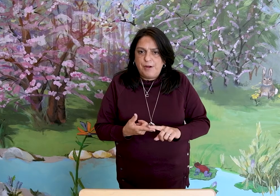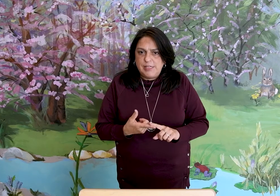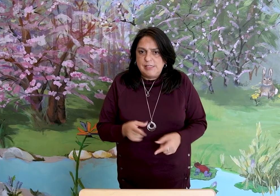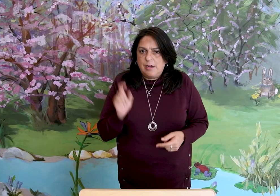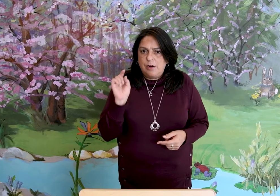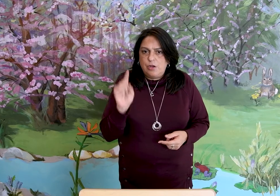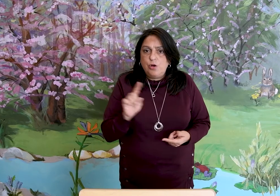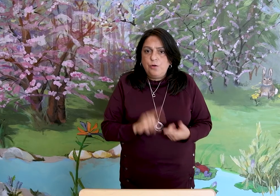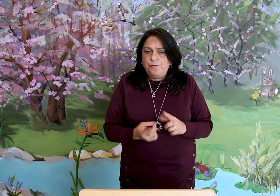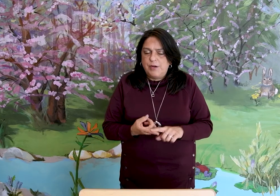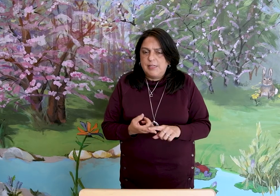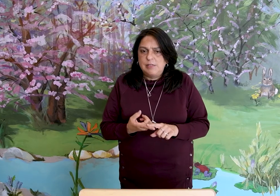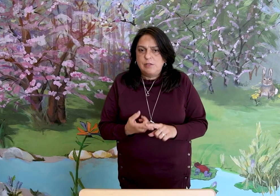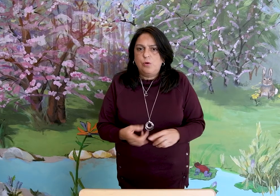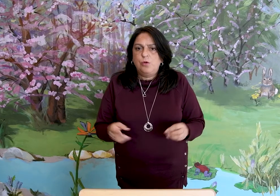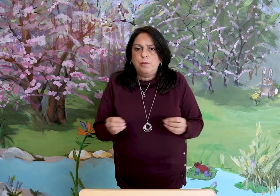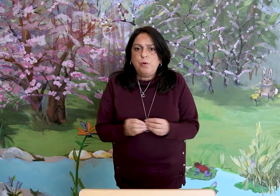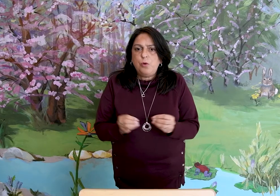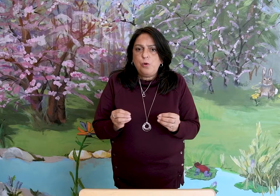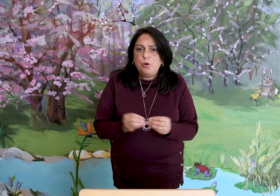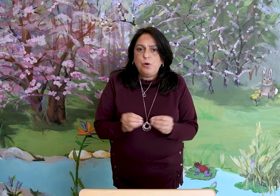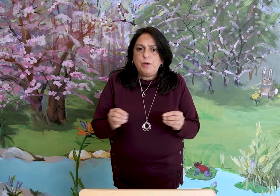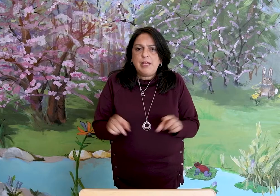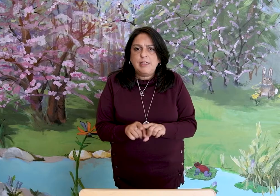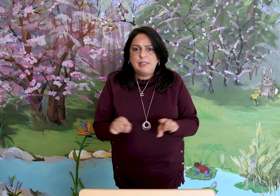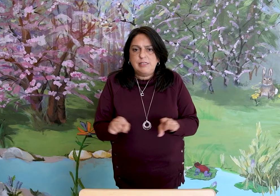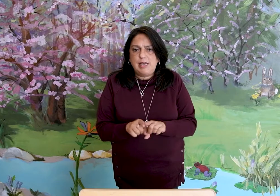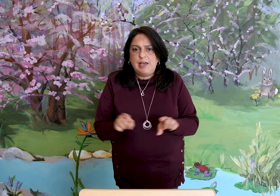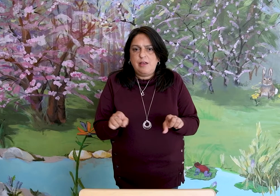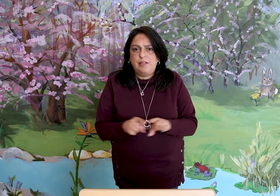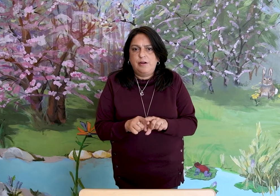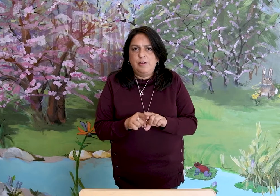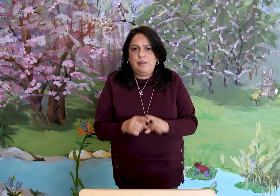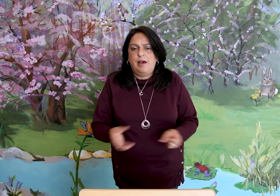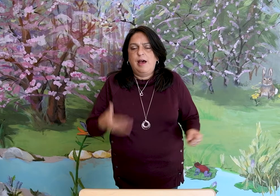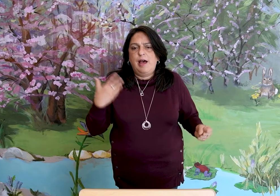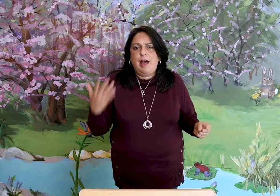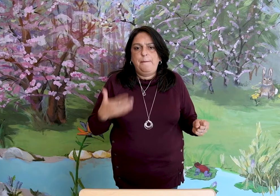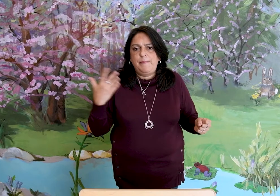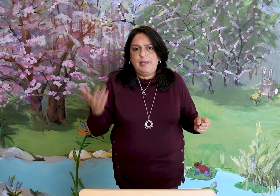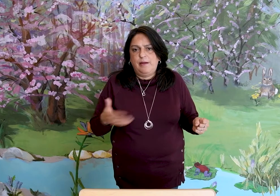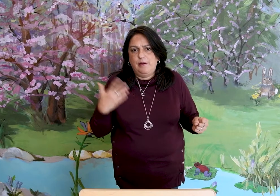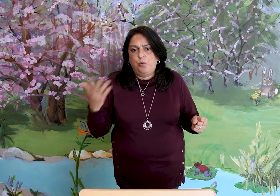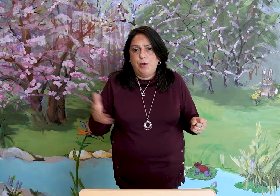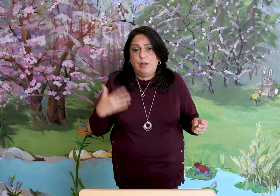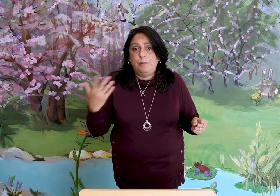friends are your friends. Oh, the more we get together, the happier we'll be.